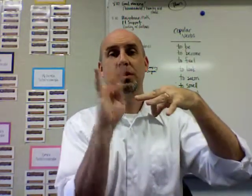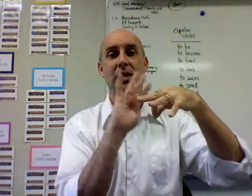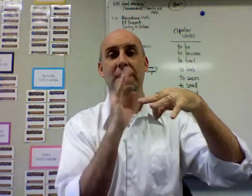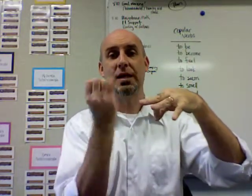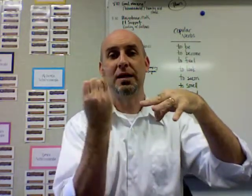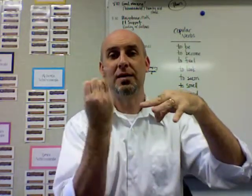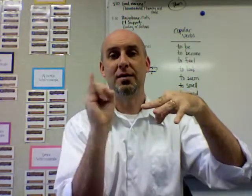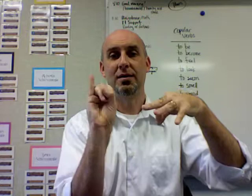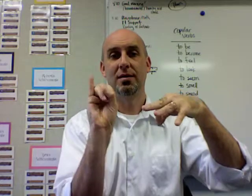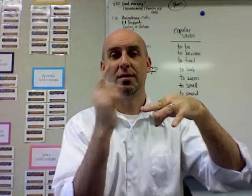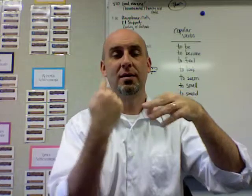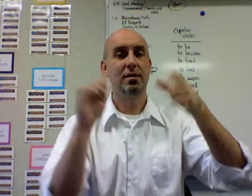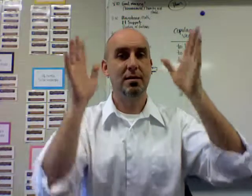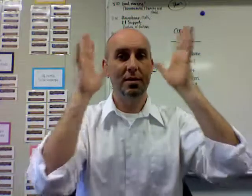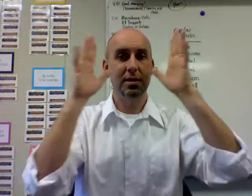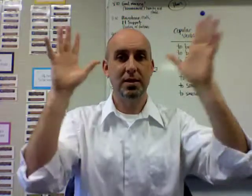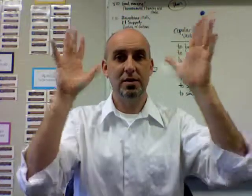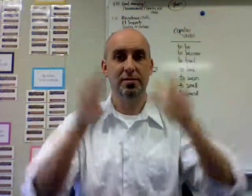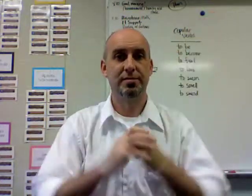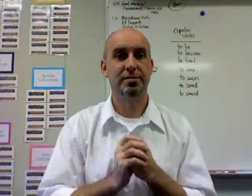surrounding the deer.